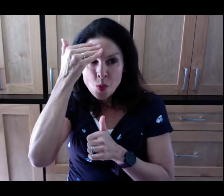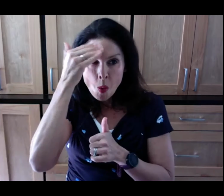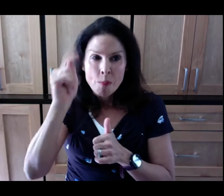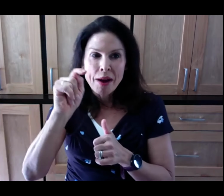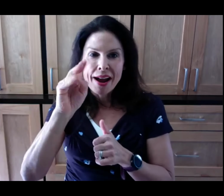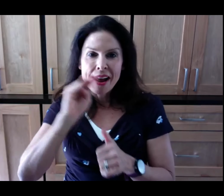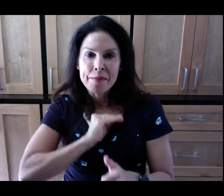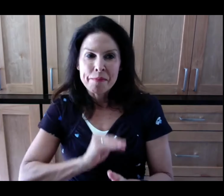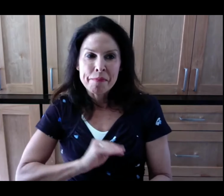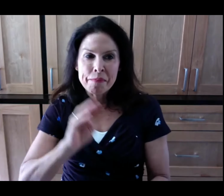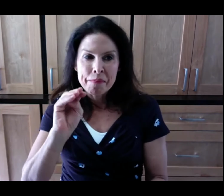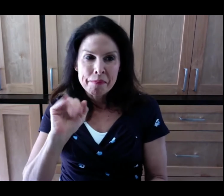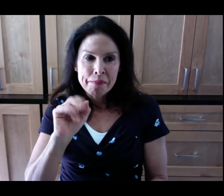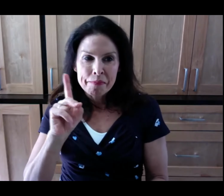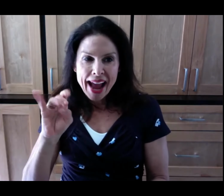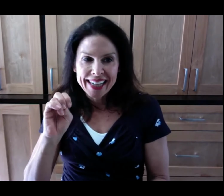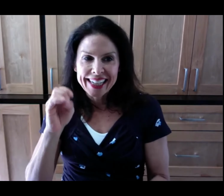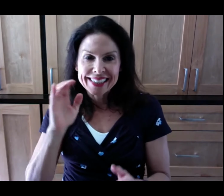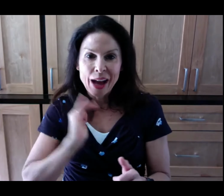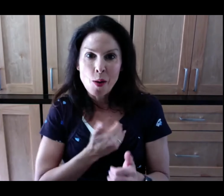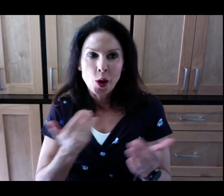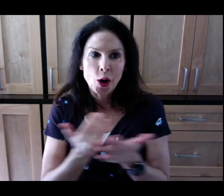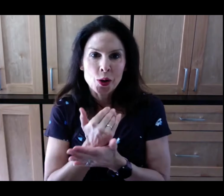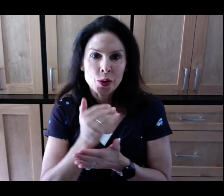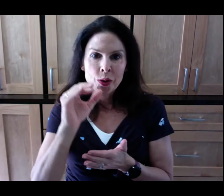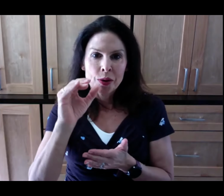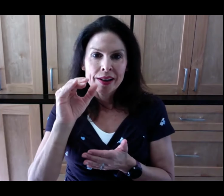I don't know if most of you know, but Madeline